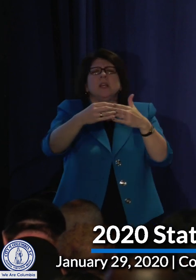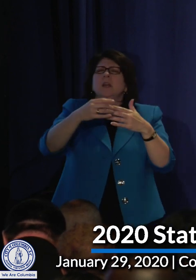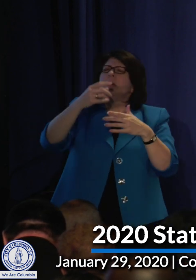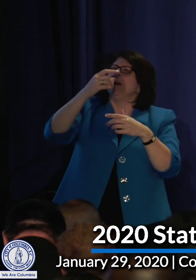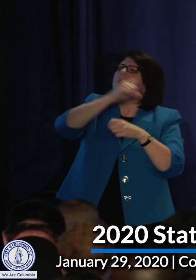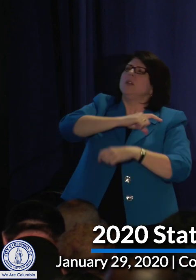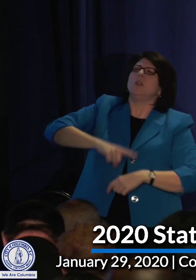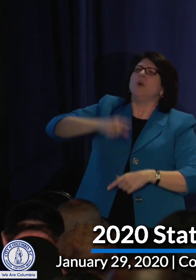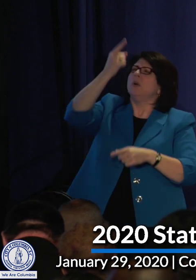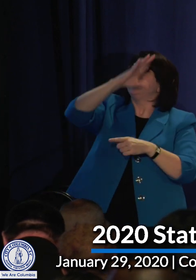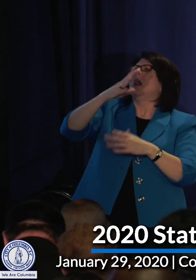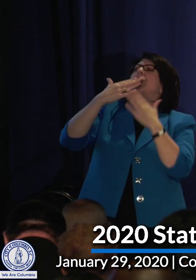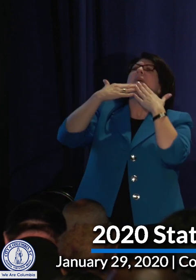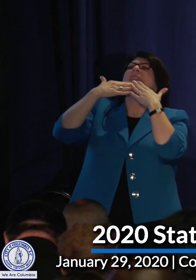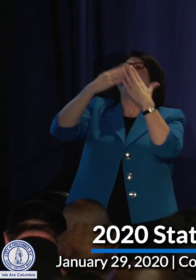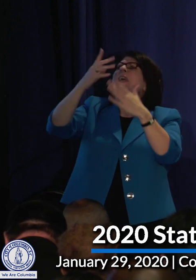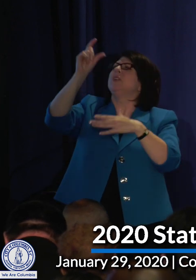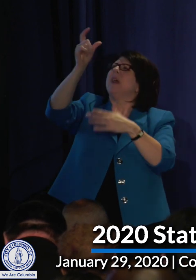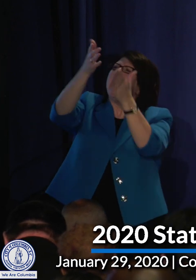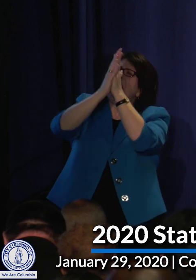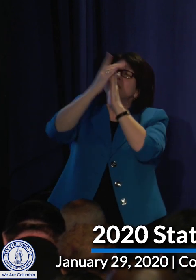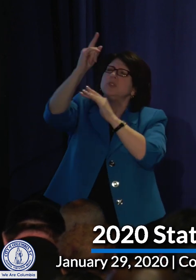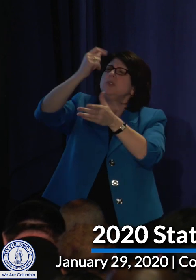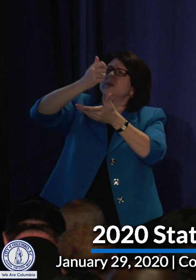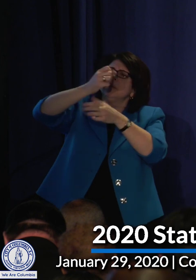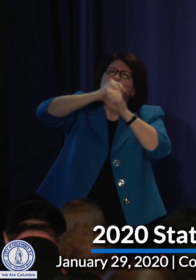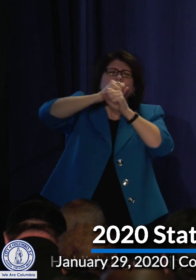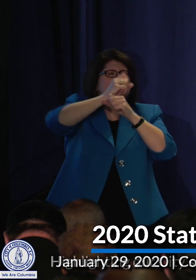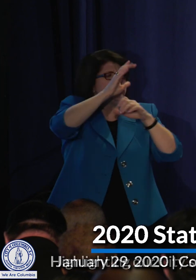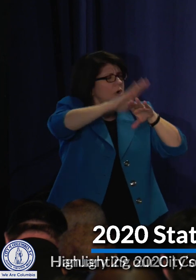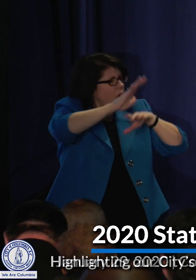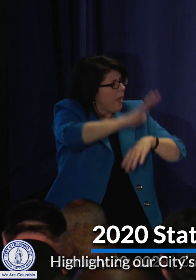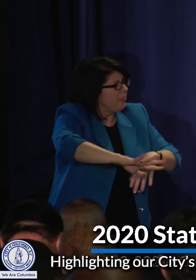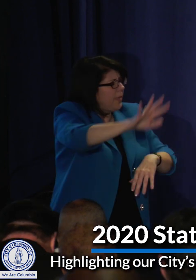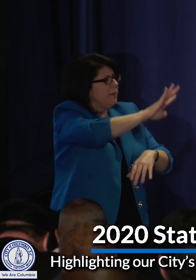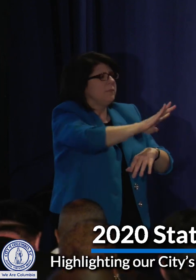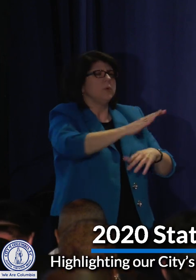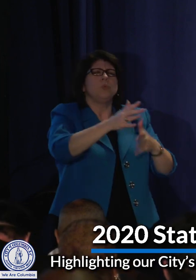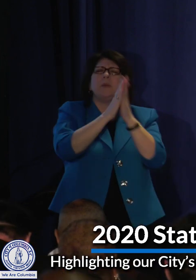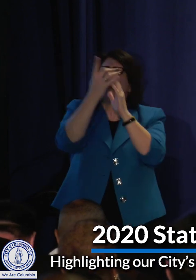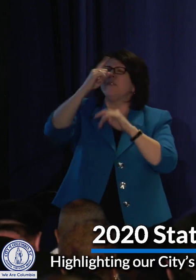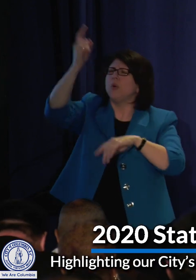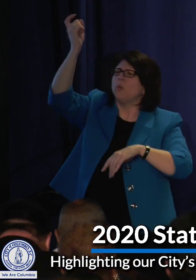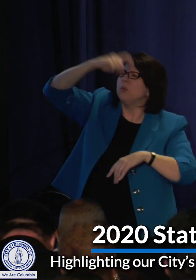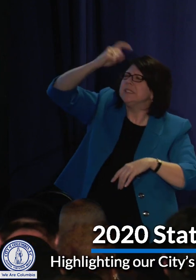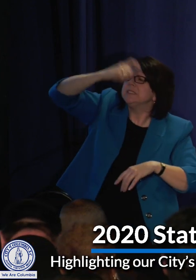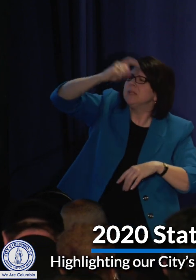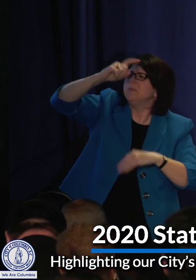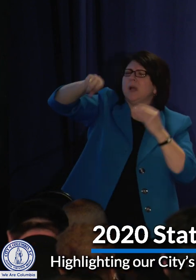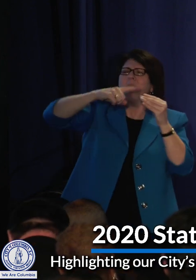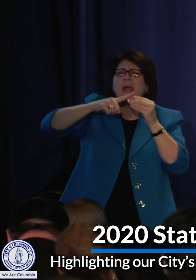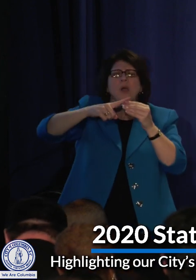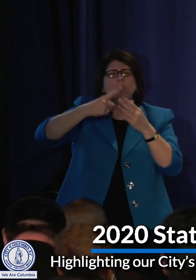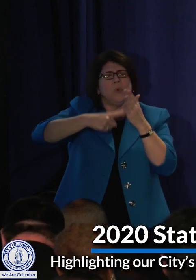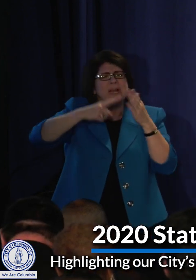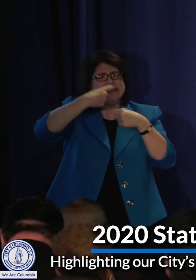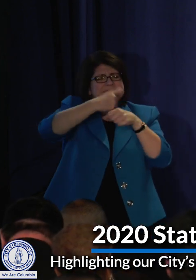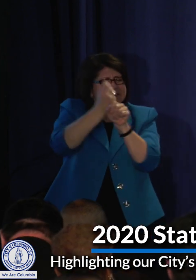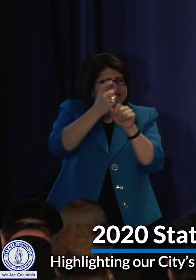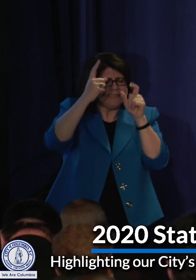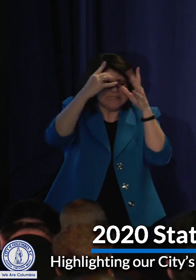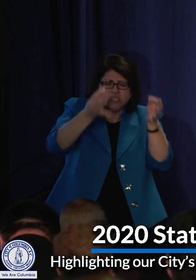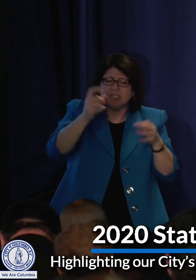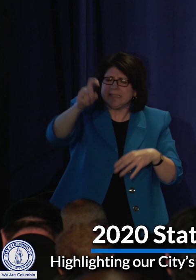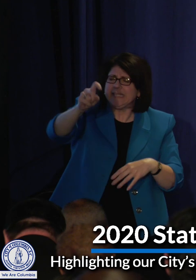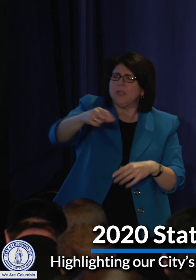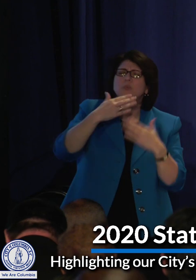God, for your protection over our leaders. We pray for wisdom in the decisions that need to be made. We thank you